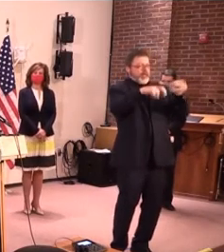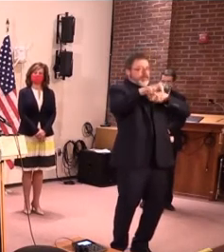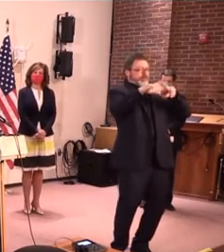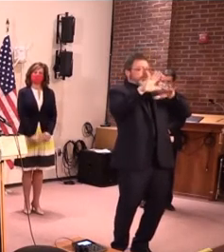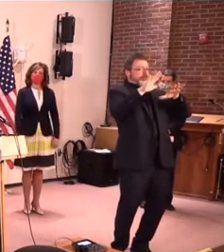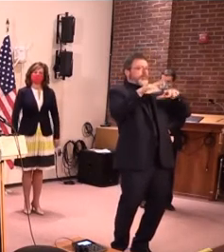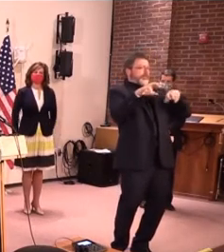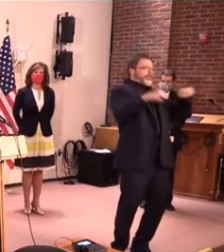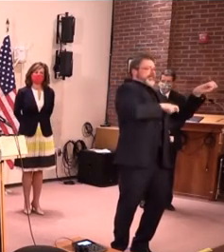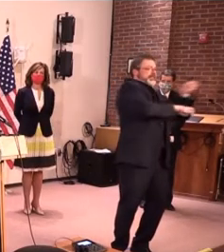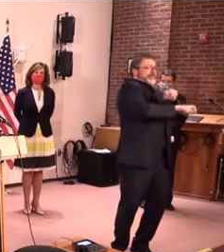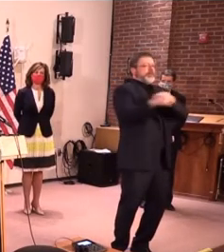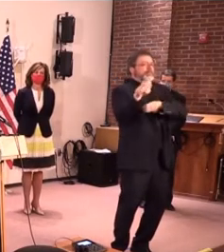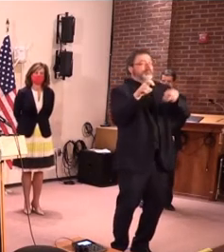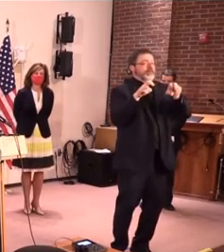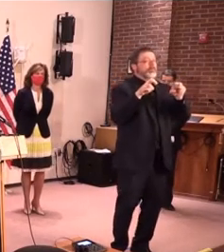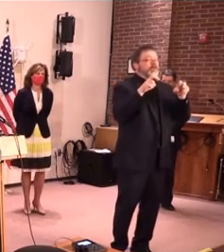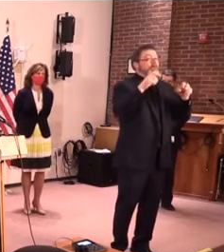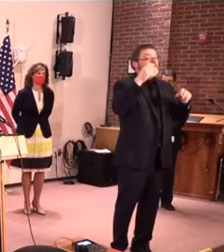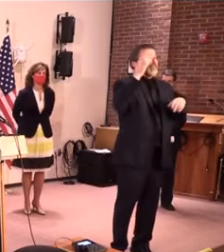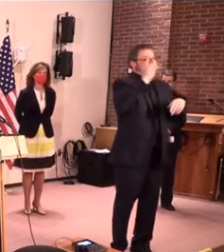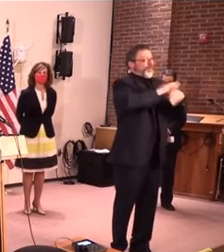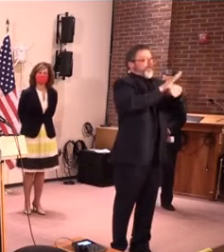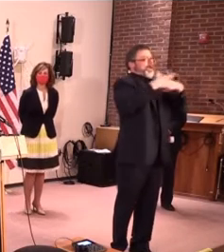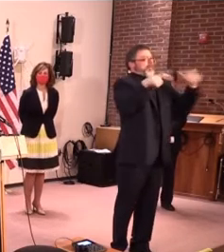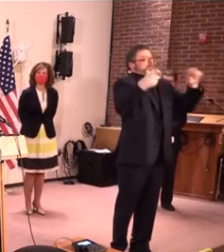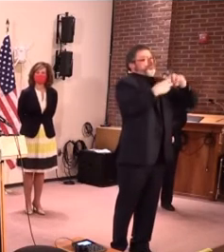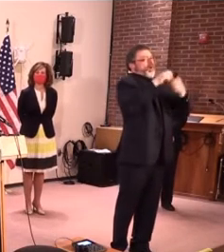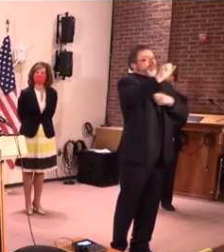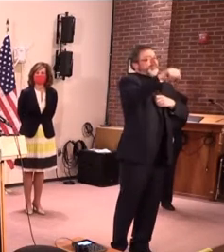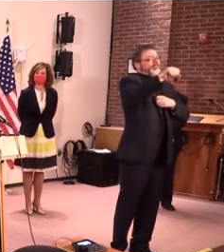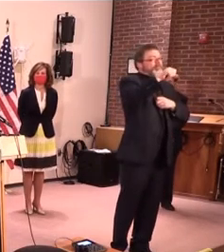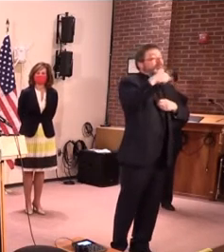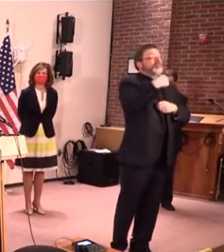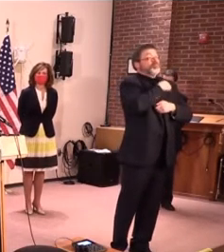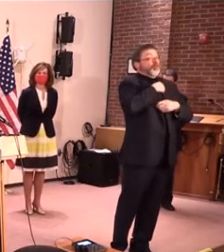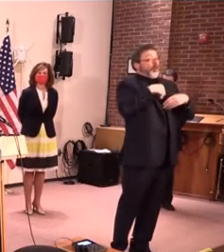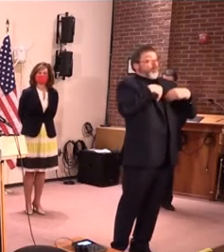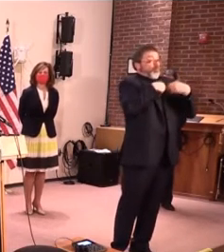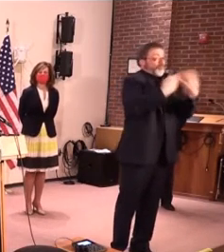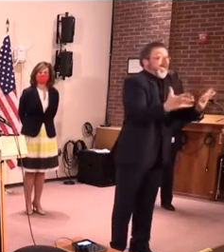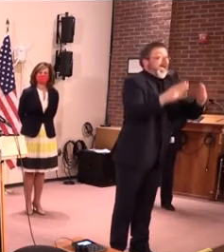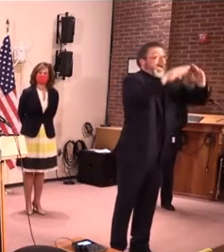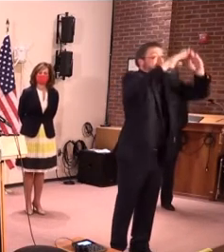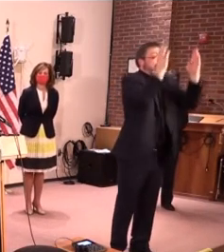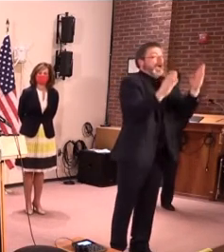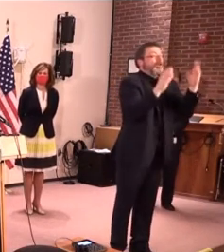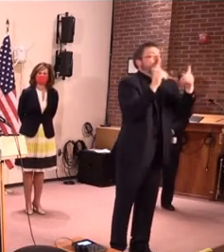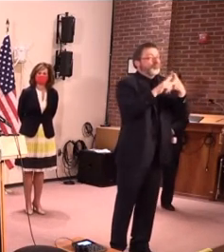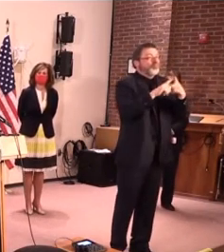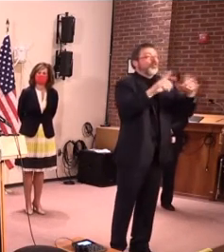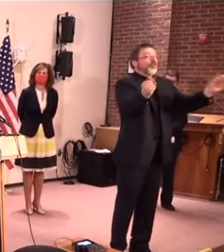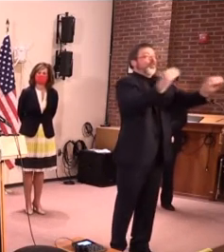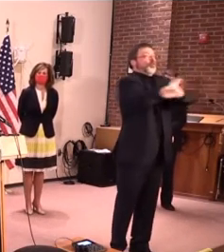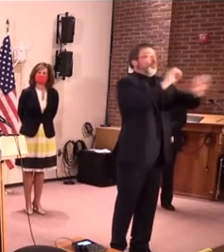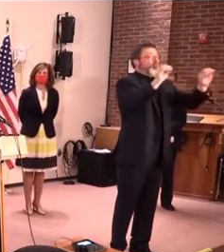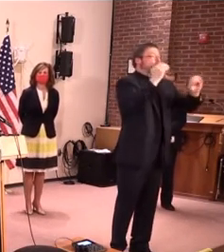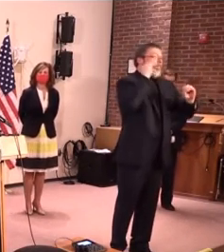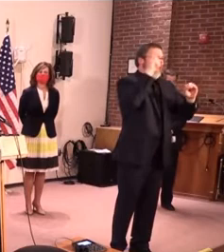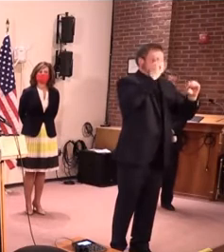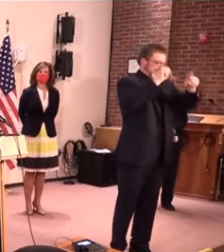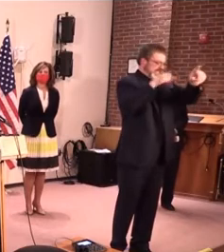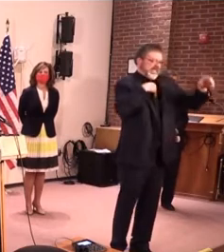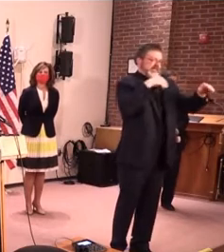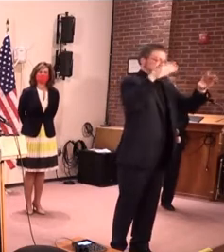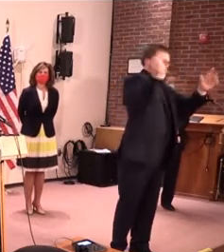pandemic. We did it through the motel-hotel voucher system, but that's unsustainable for the long term. So right now